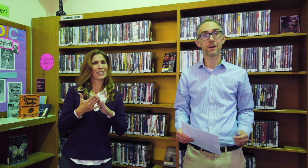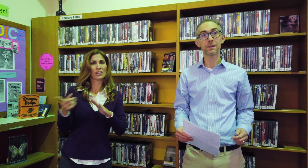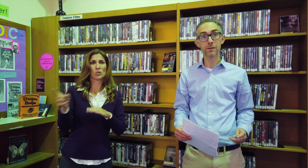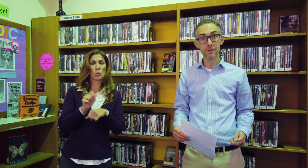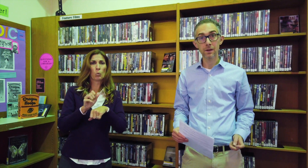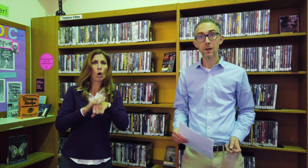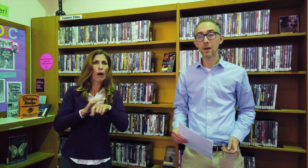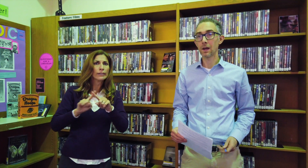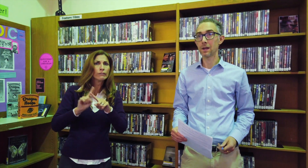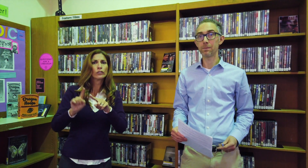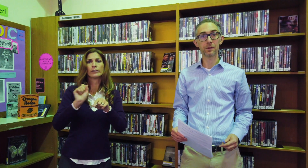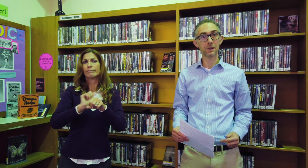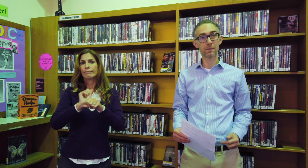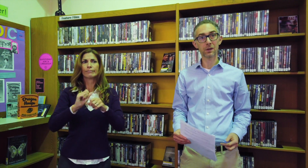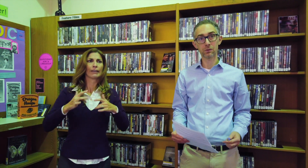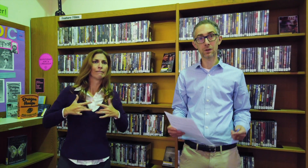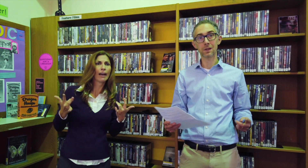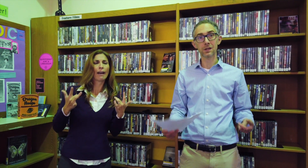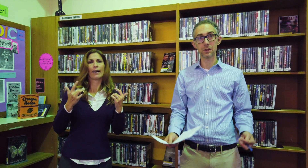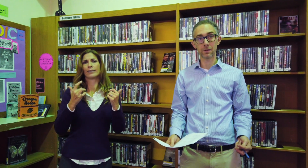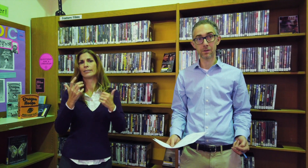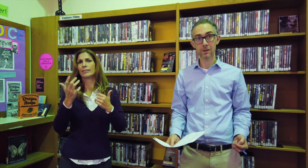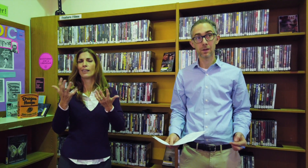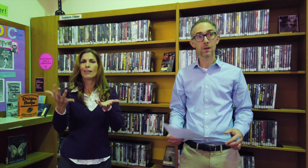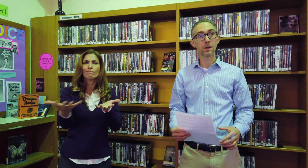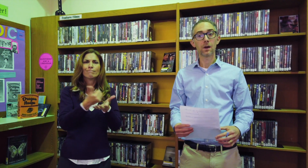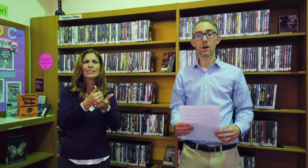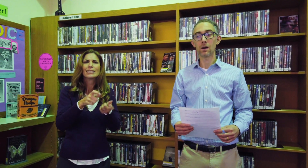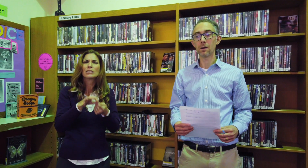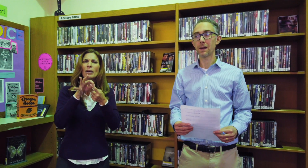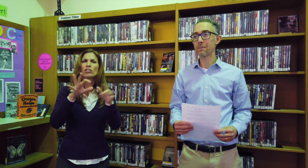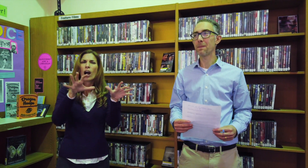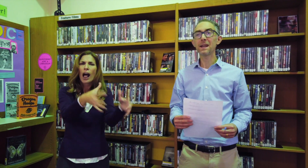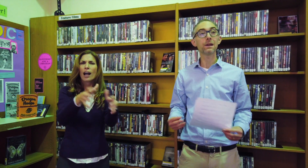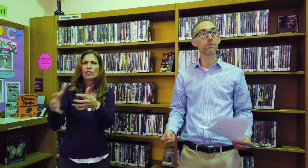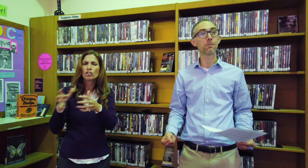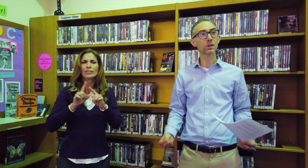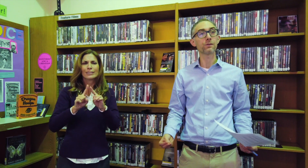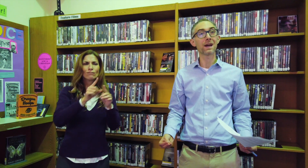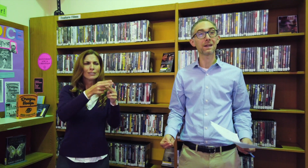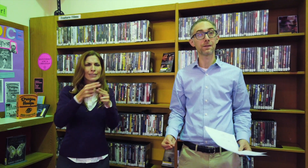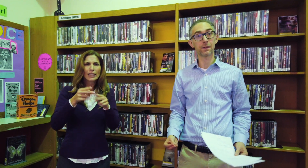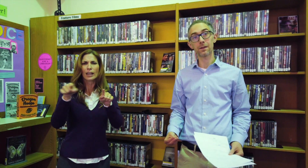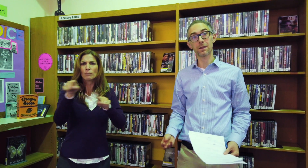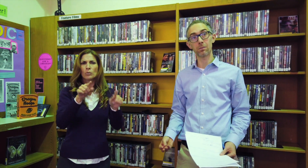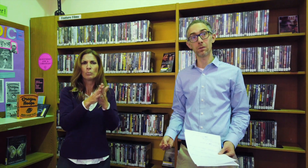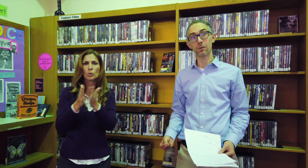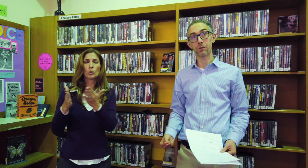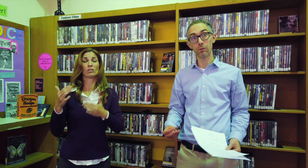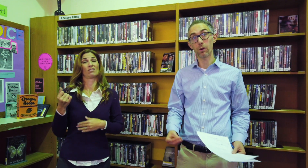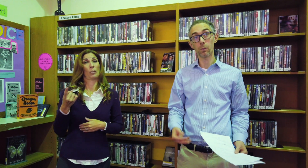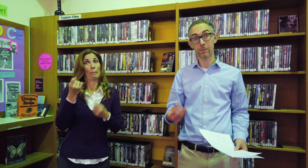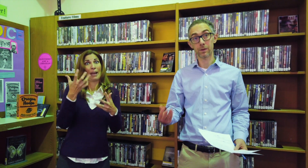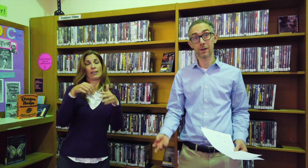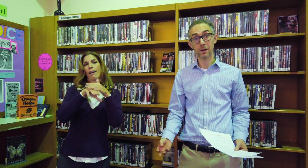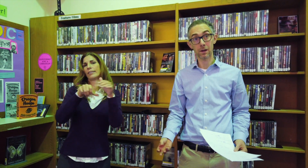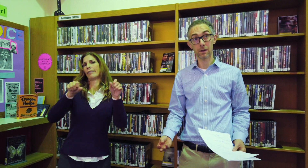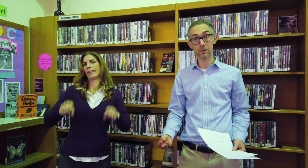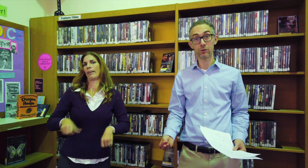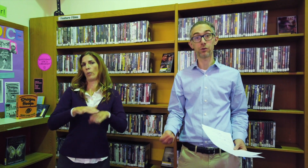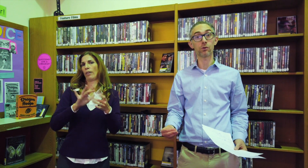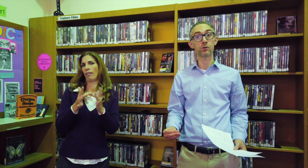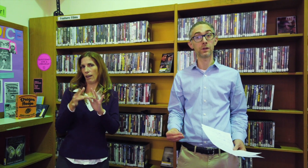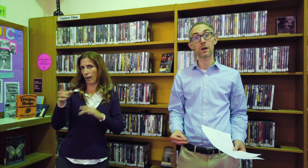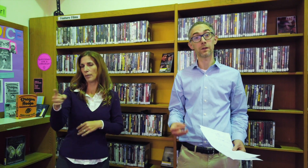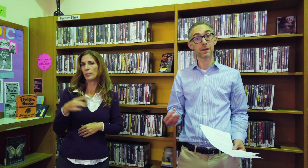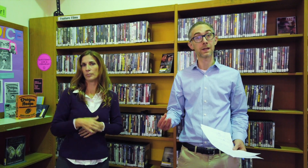on events and building special collections, and much of that is accessible through our website.